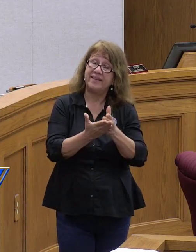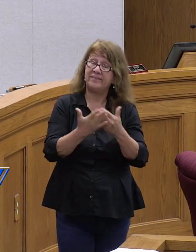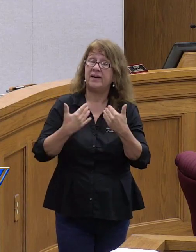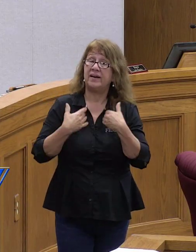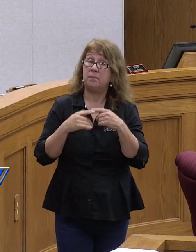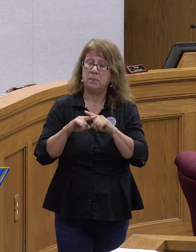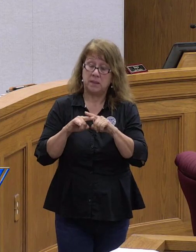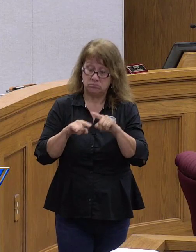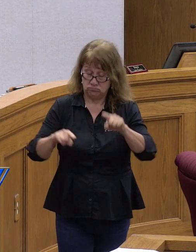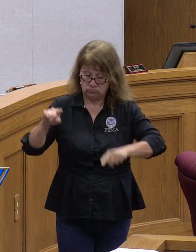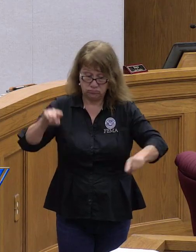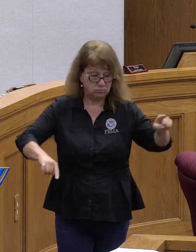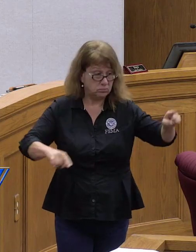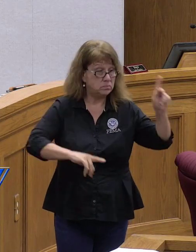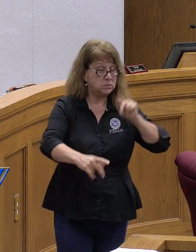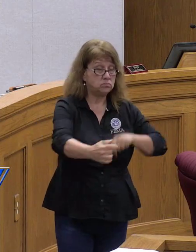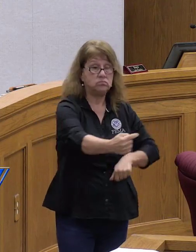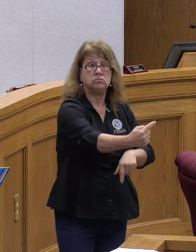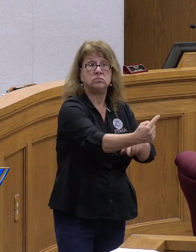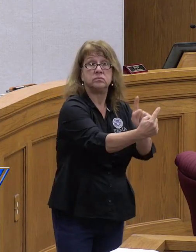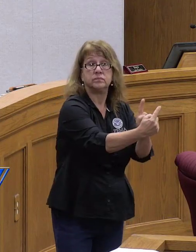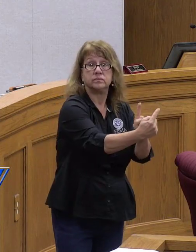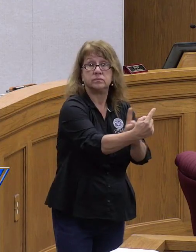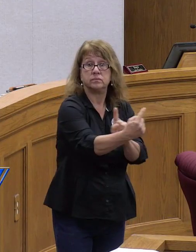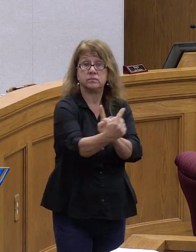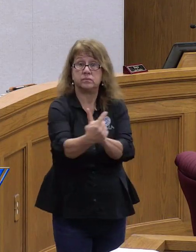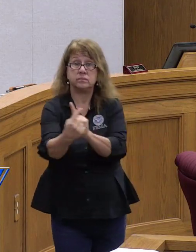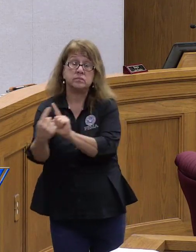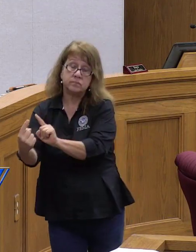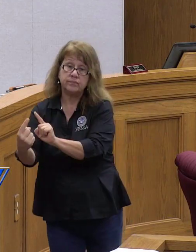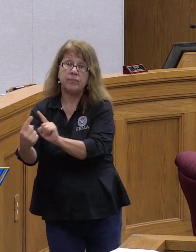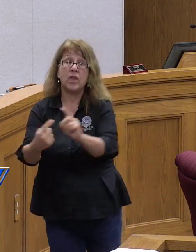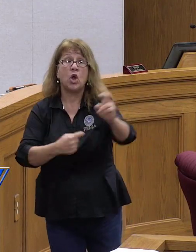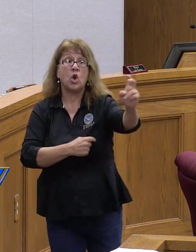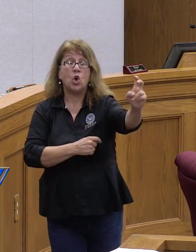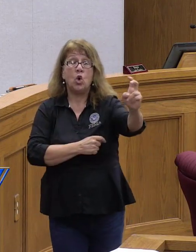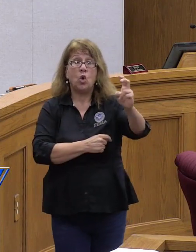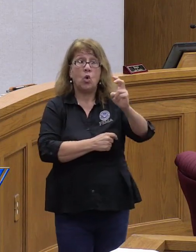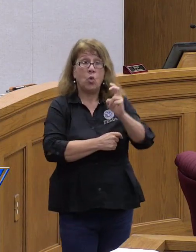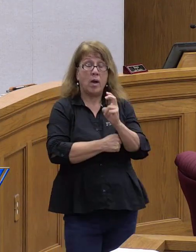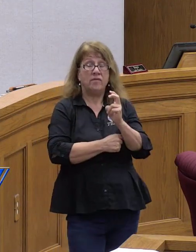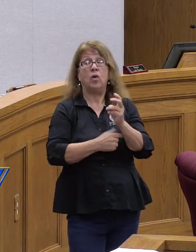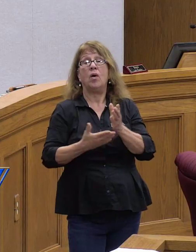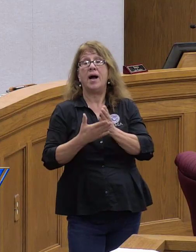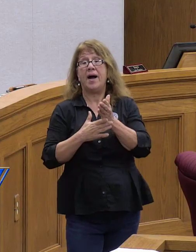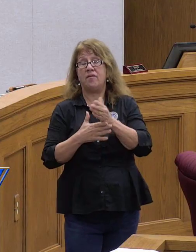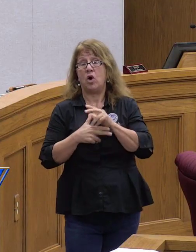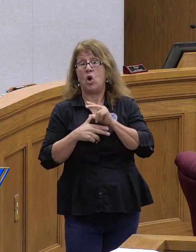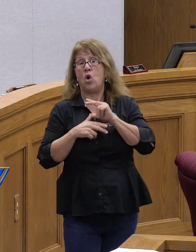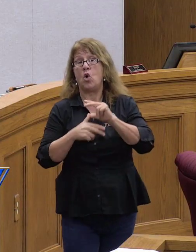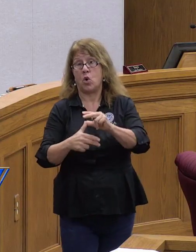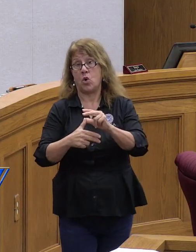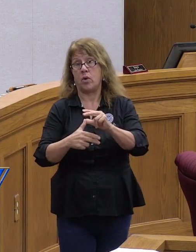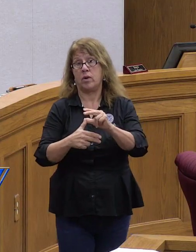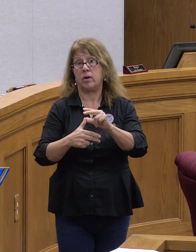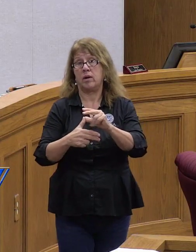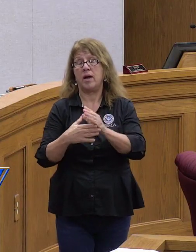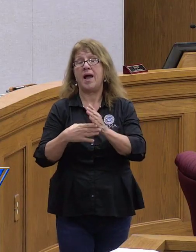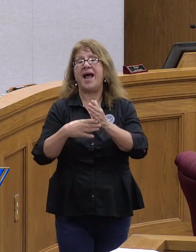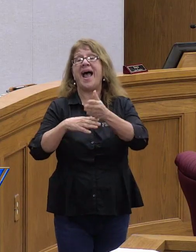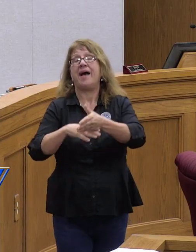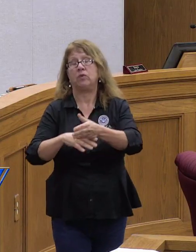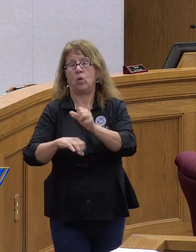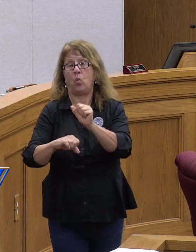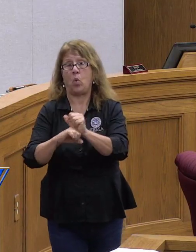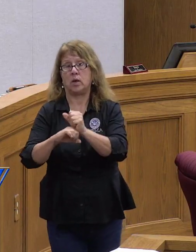those individuals that they encountered had traveled here after the hurricane to do post-storm